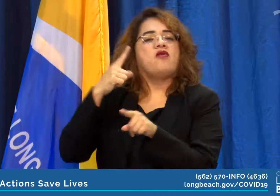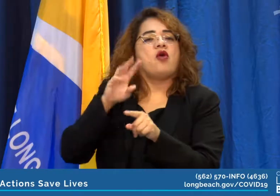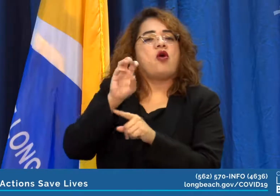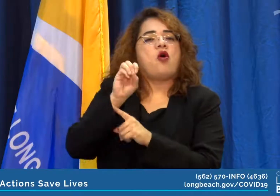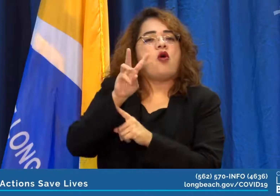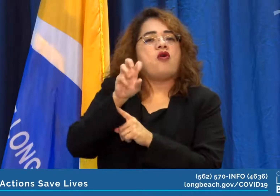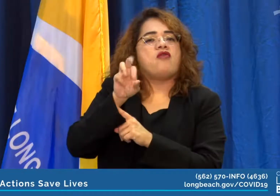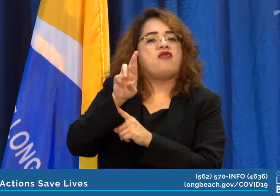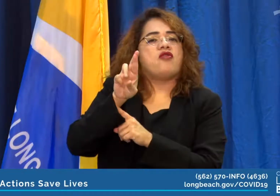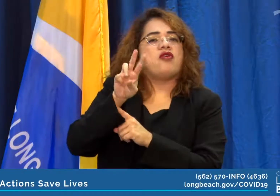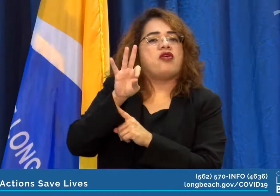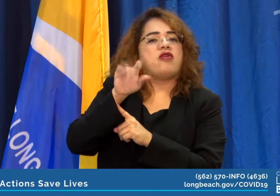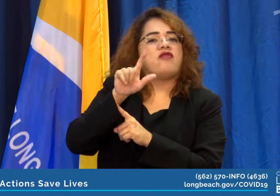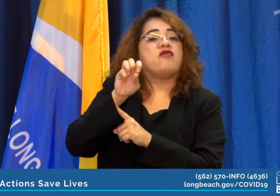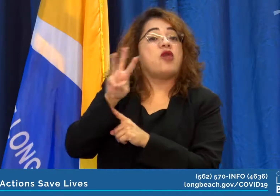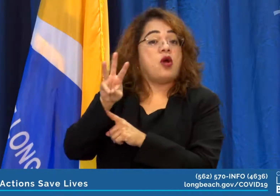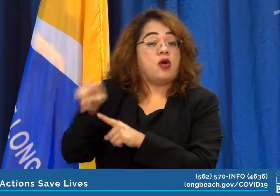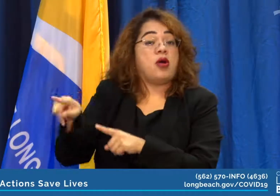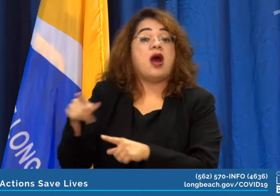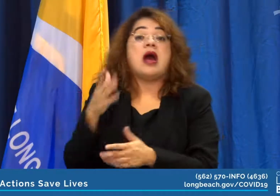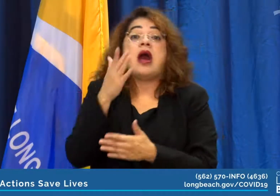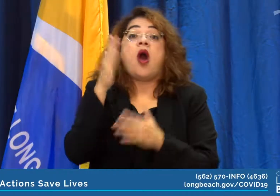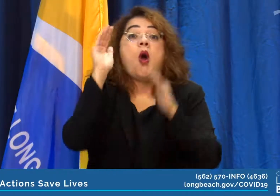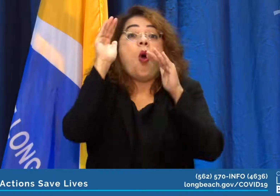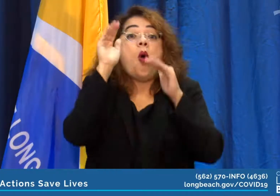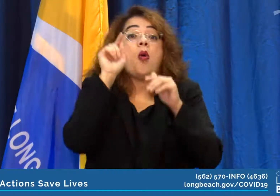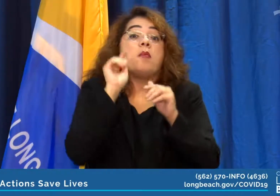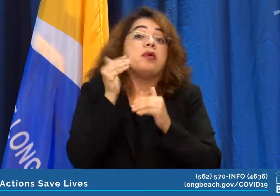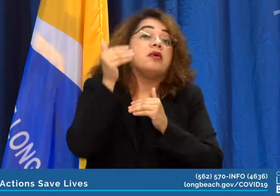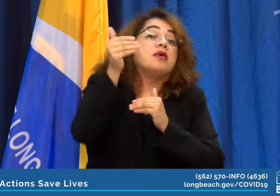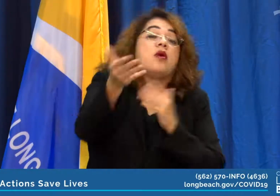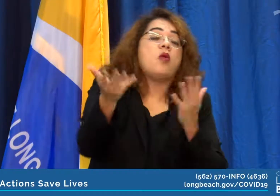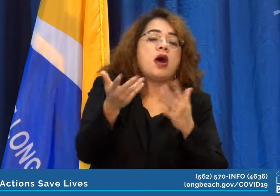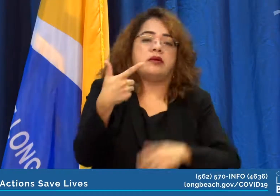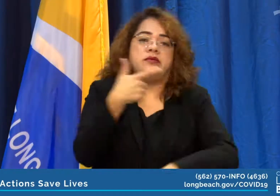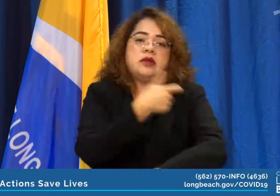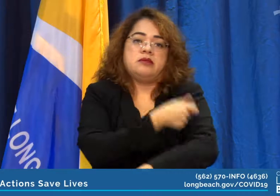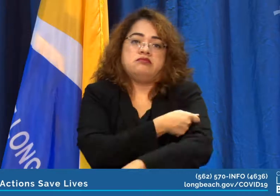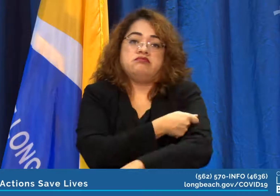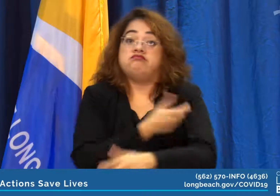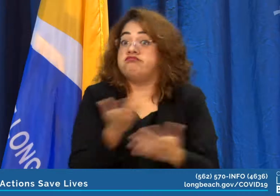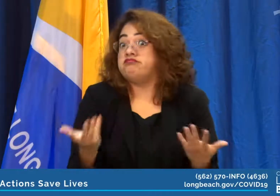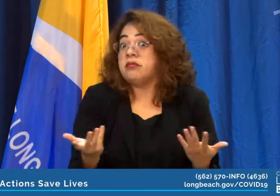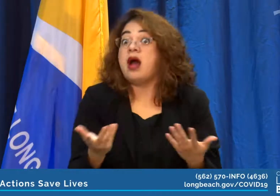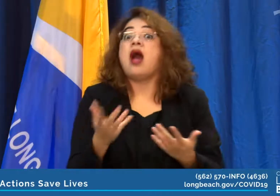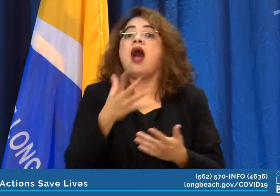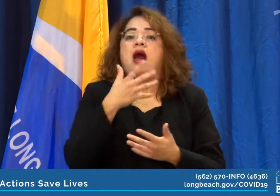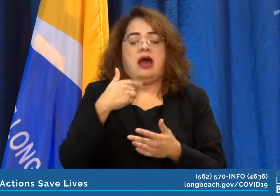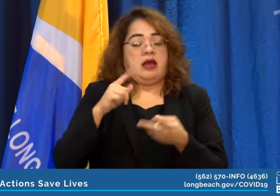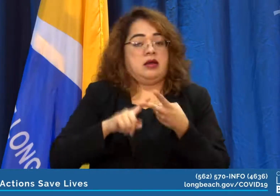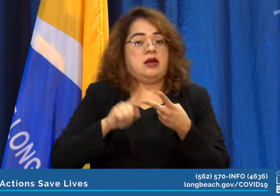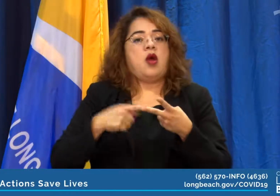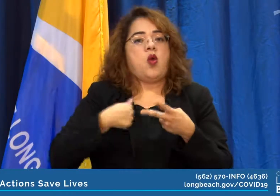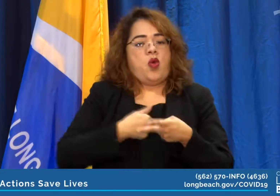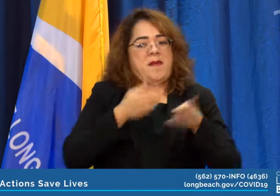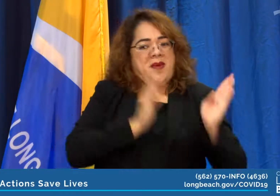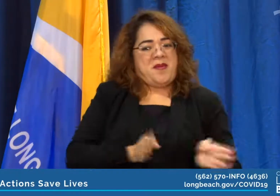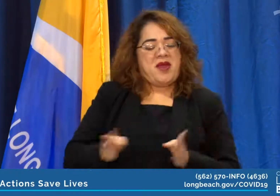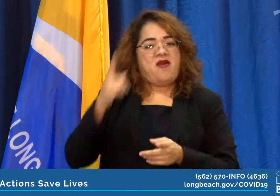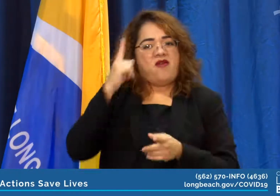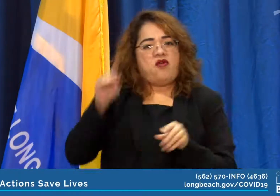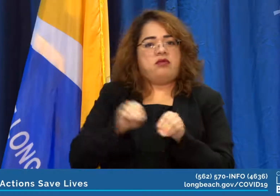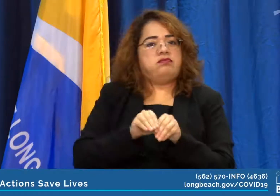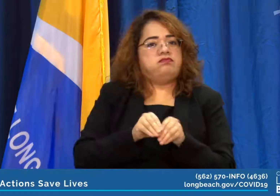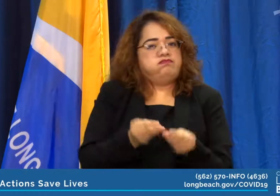hope, and we are preparing. We have a solid plan for mass vaccination. So as soon as the